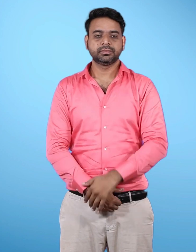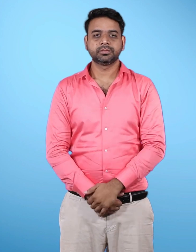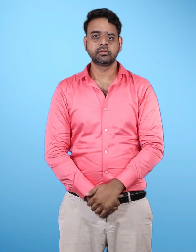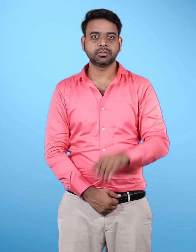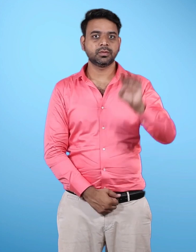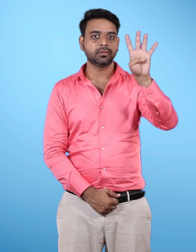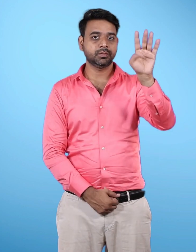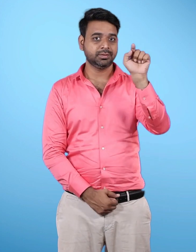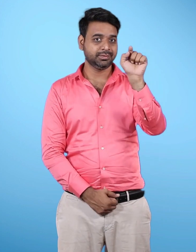4.